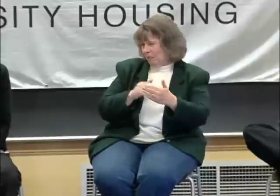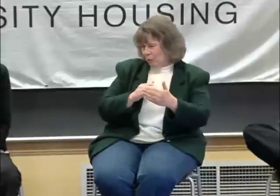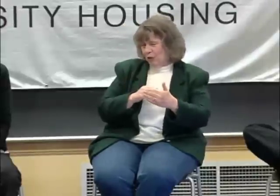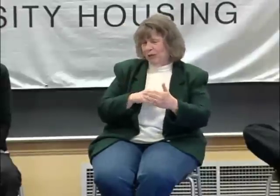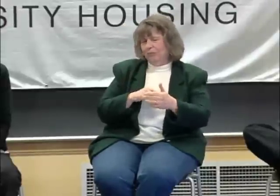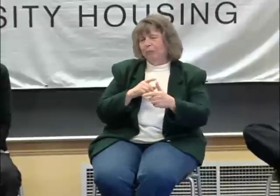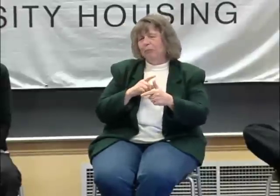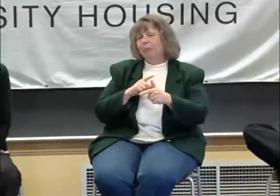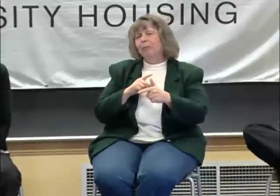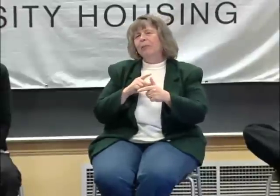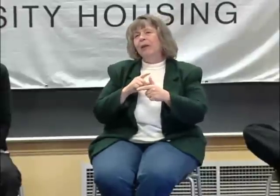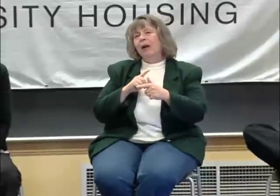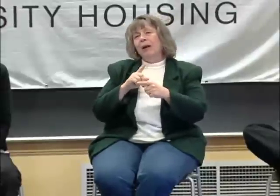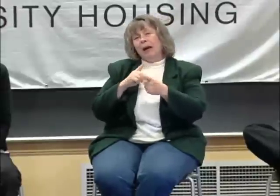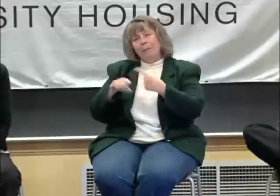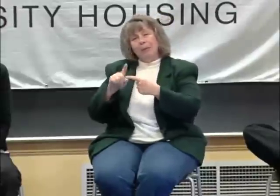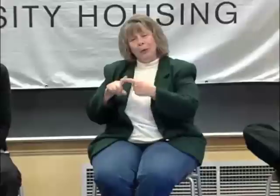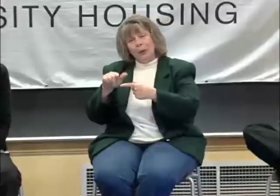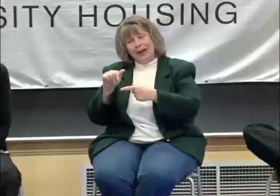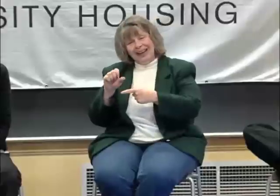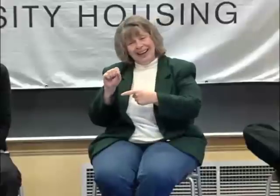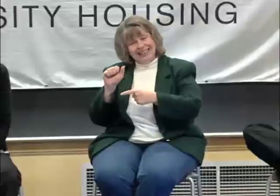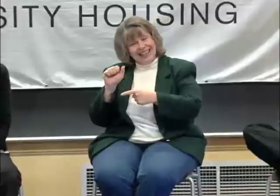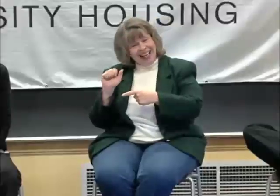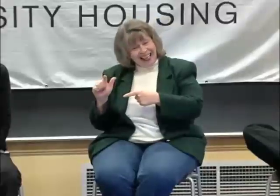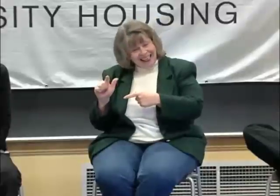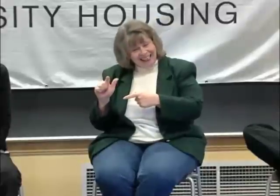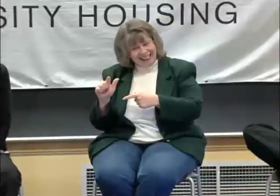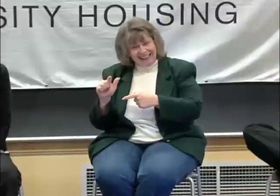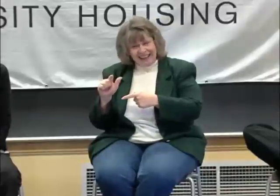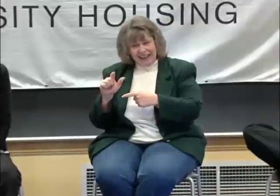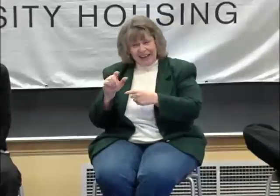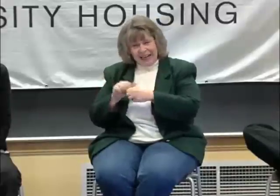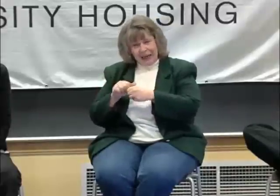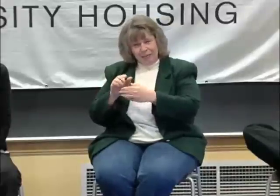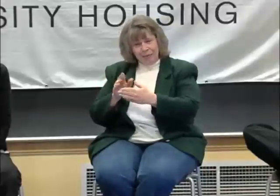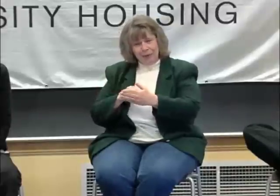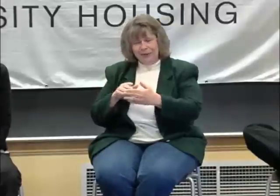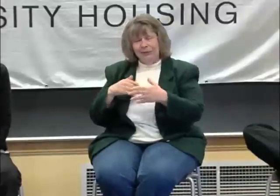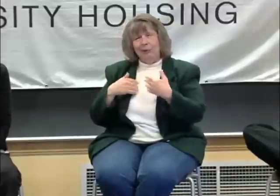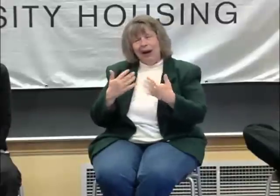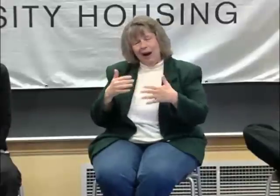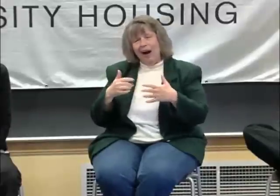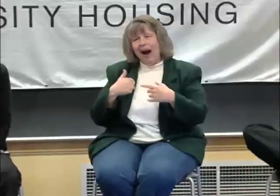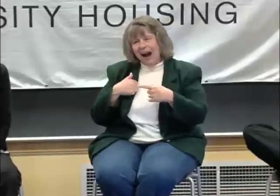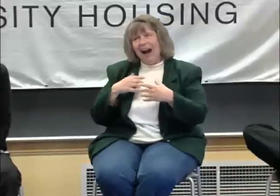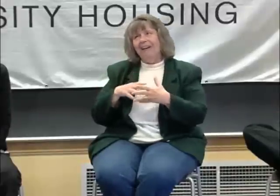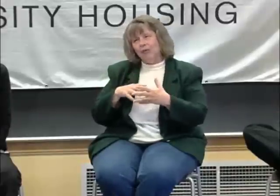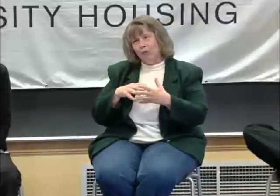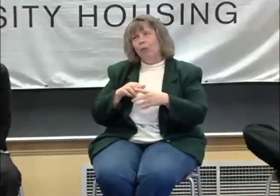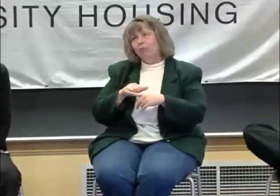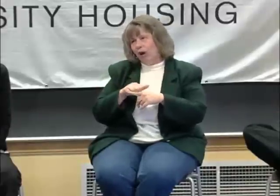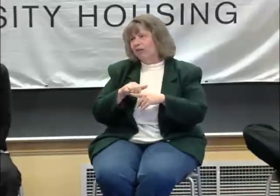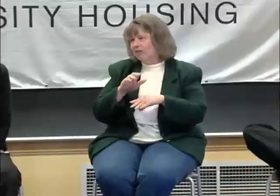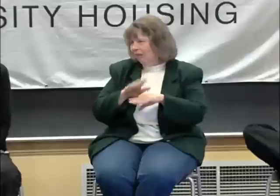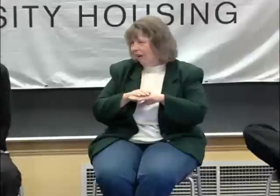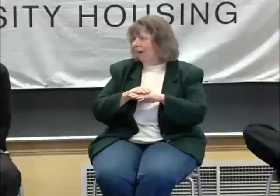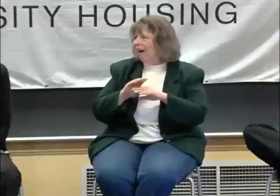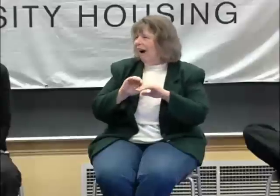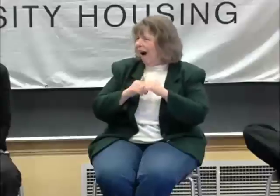sad. So that's one point that I have in relation to music. But in regards to ASL, wow,